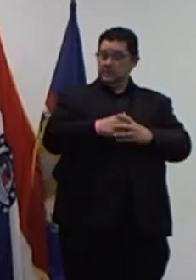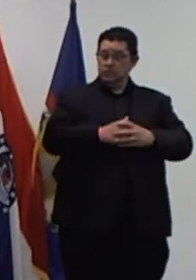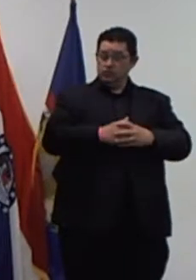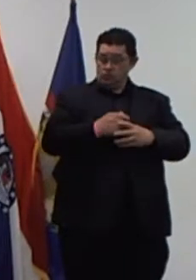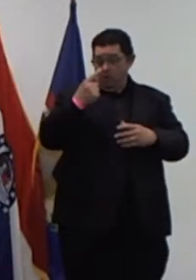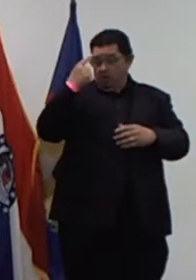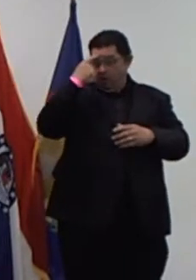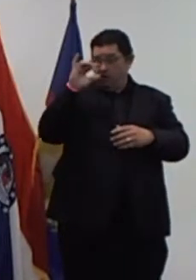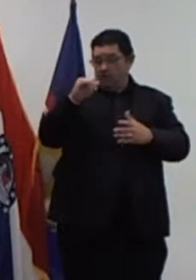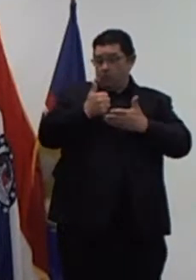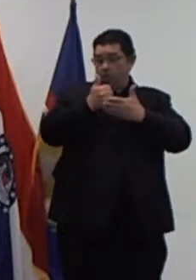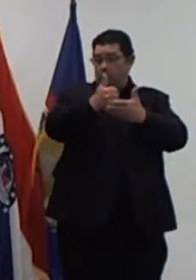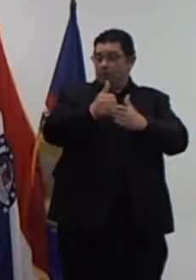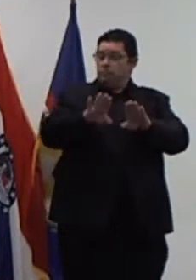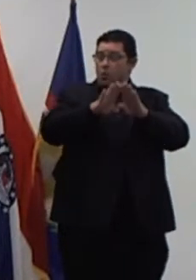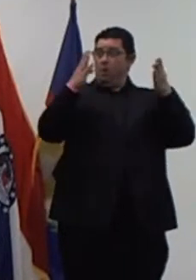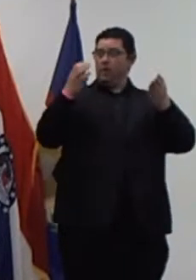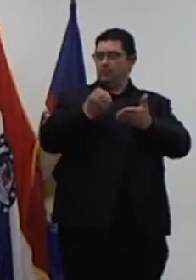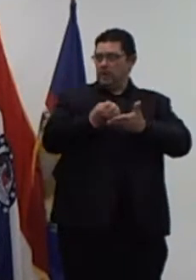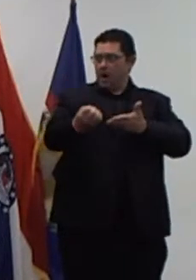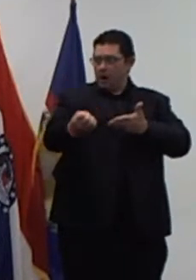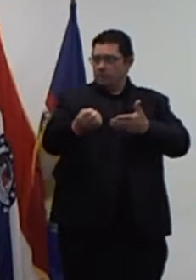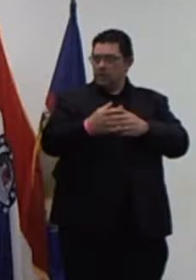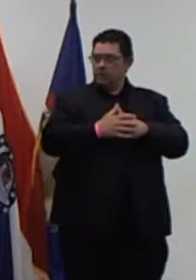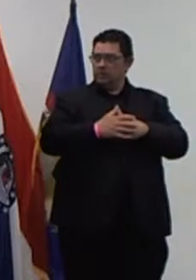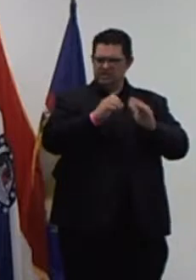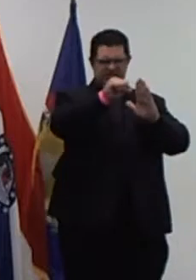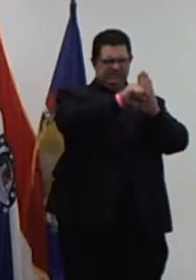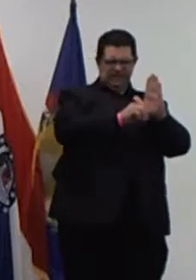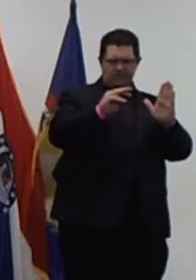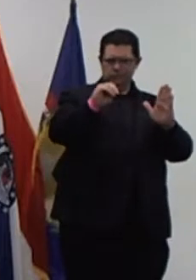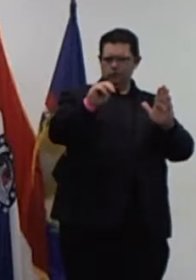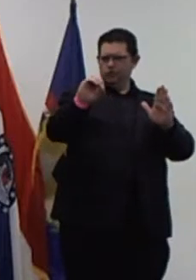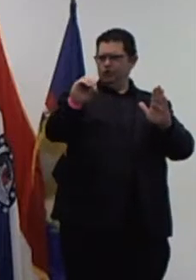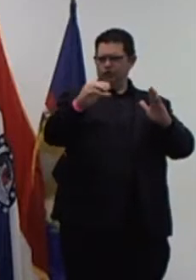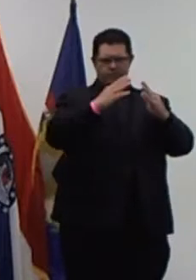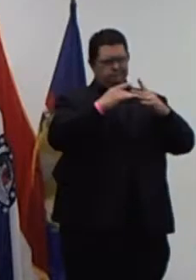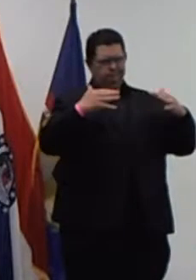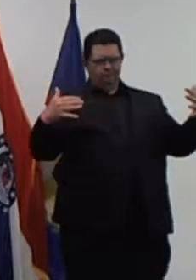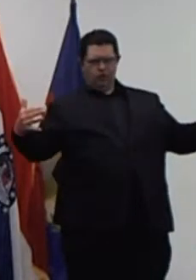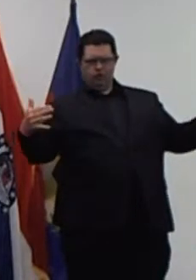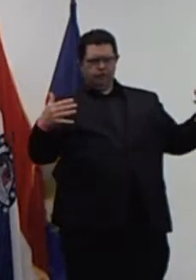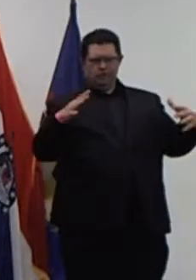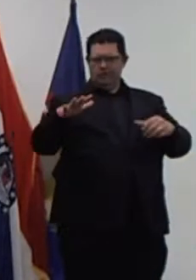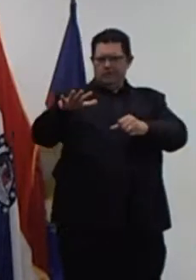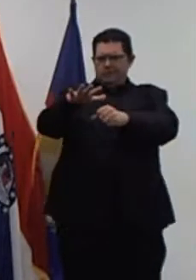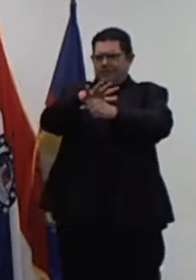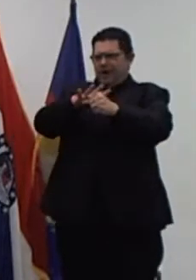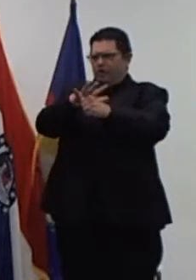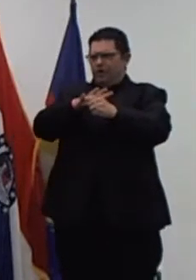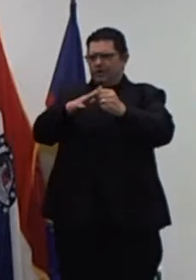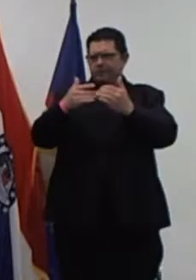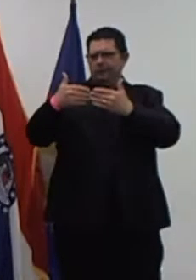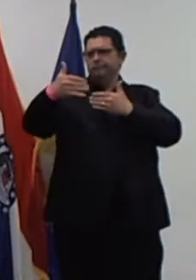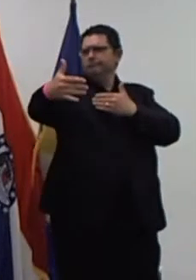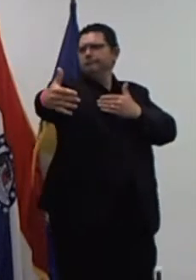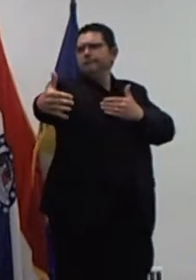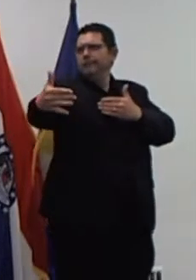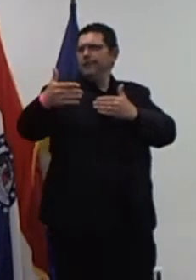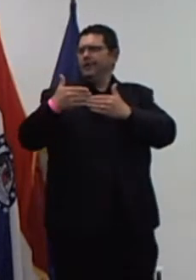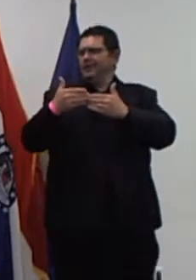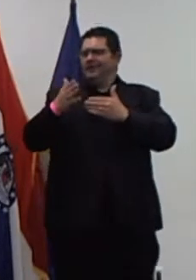up the economy. You know, the state of Missouri is so diverse. You know, there's different areas of the states that are much further along or never